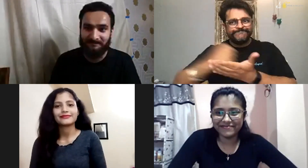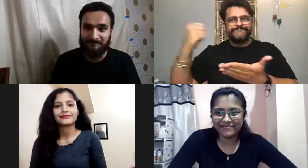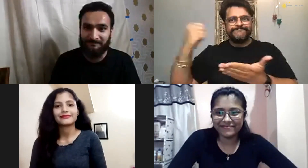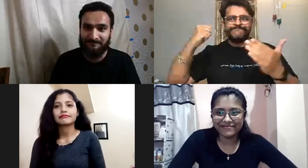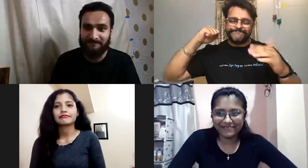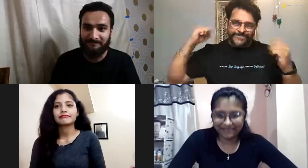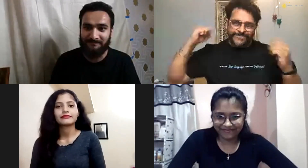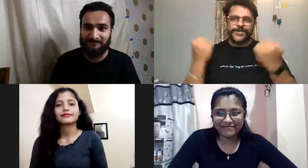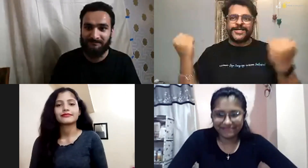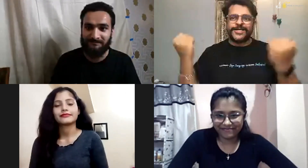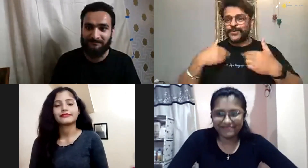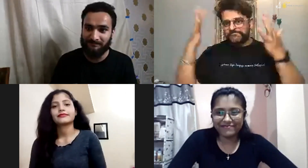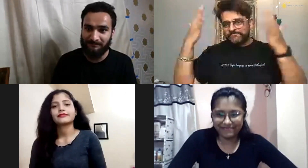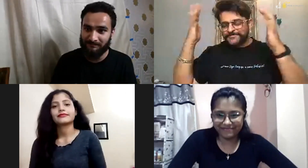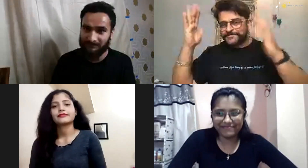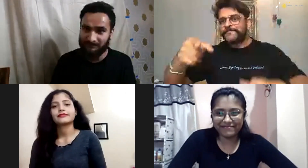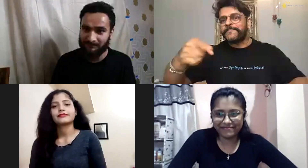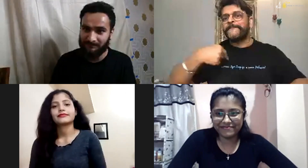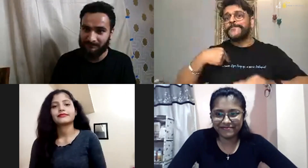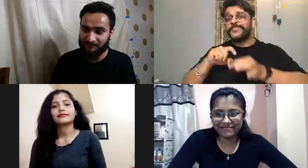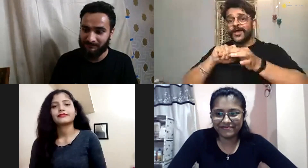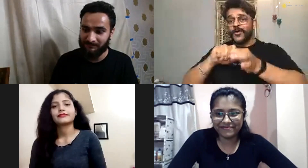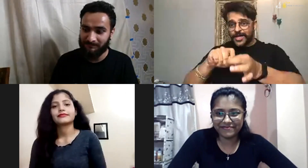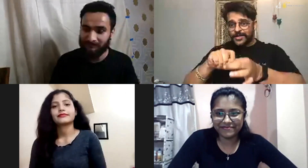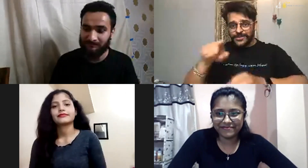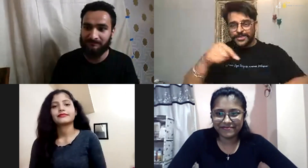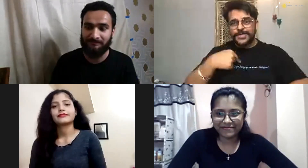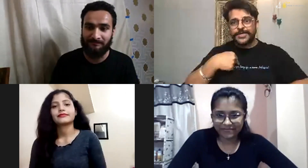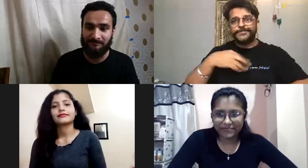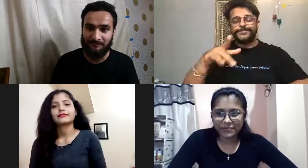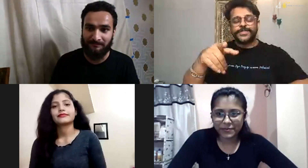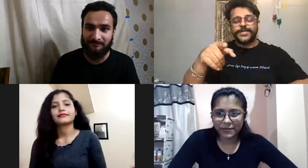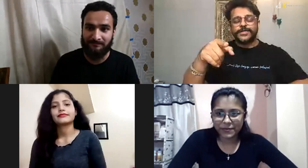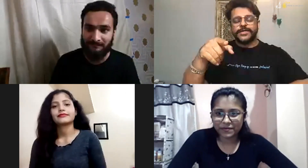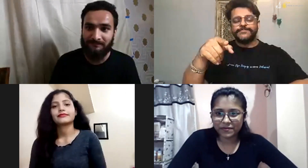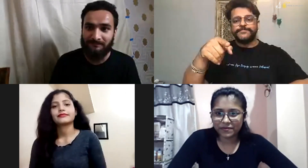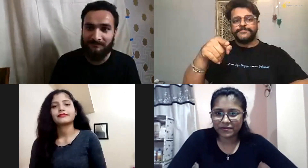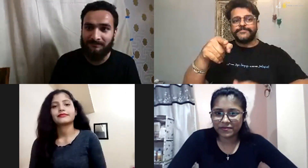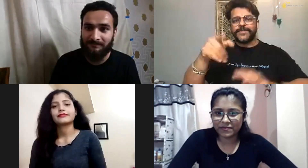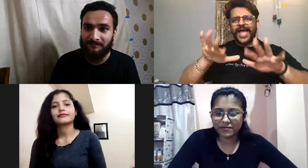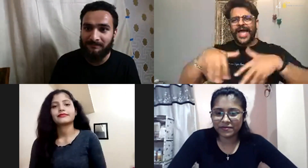definitely not easy. But you have taken it up and you're trying, so that's great. My question: